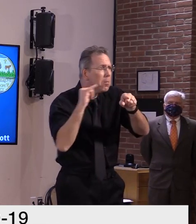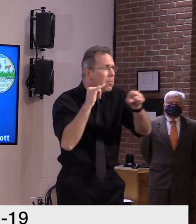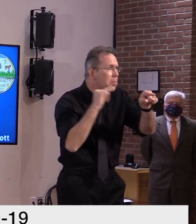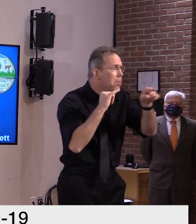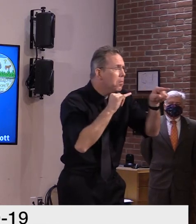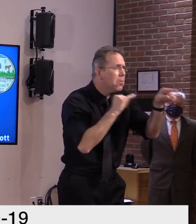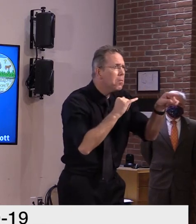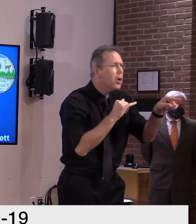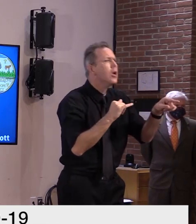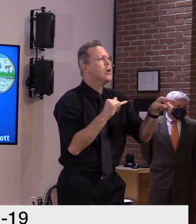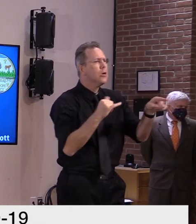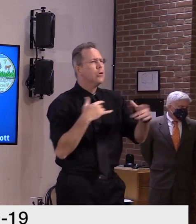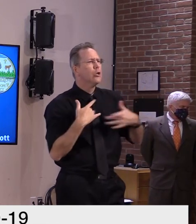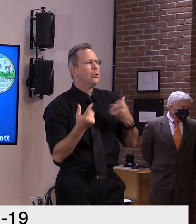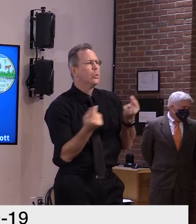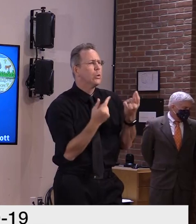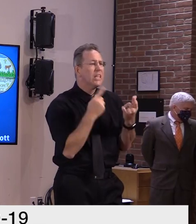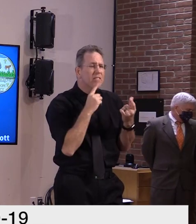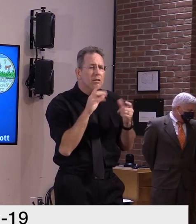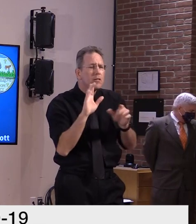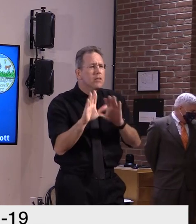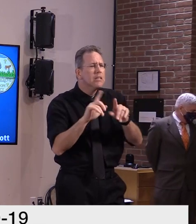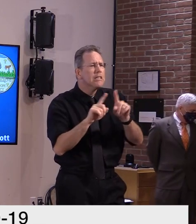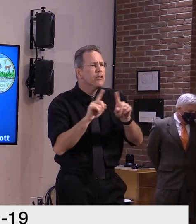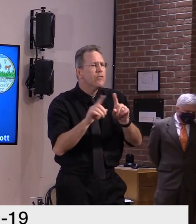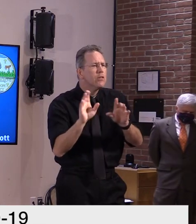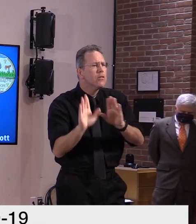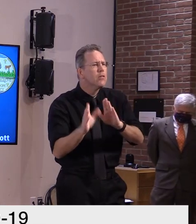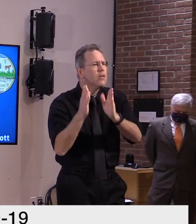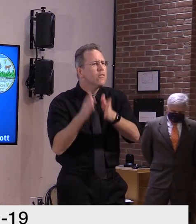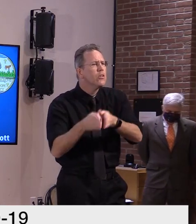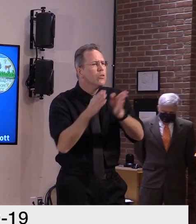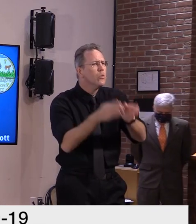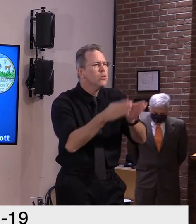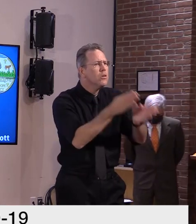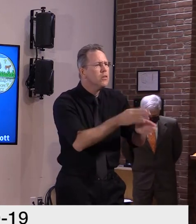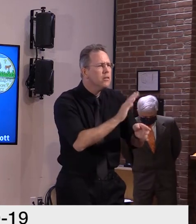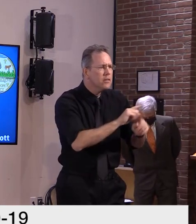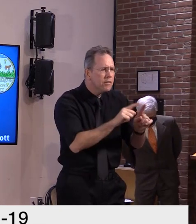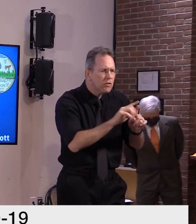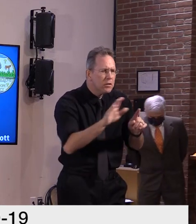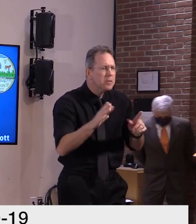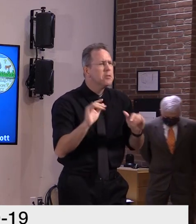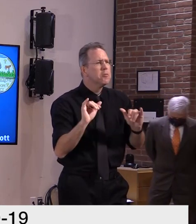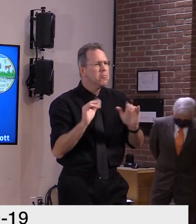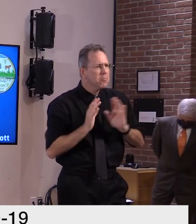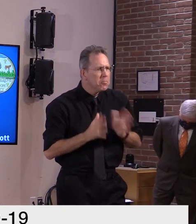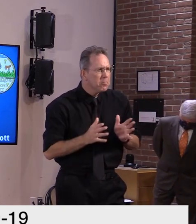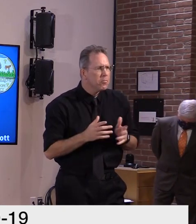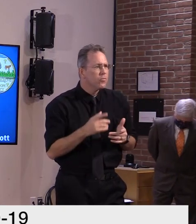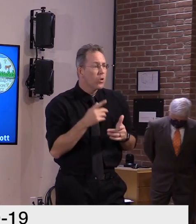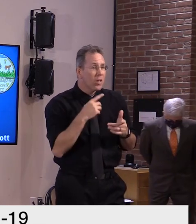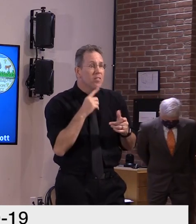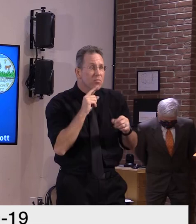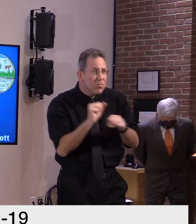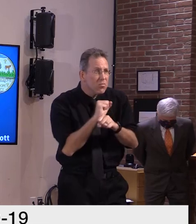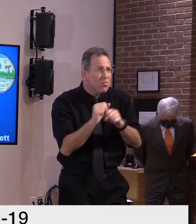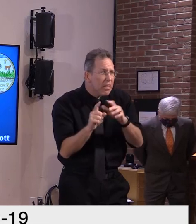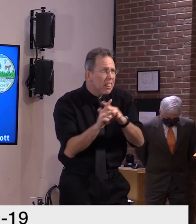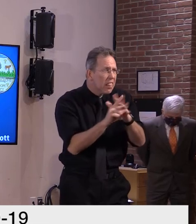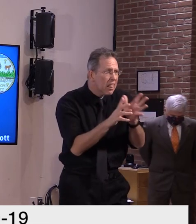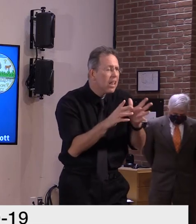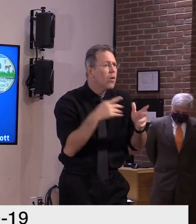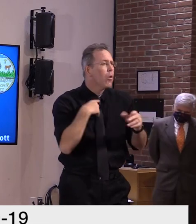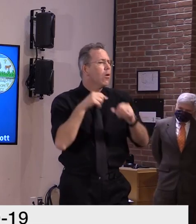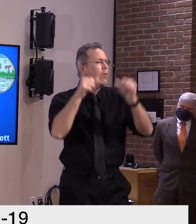do have guidance out there in both areas to make sure that people understand that the first day of a runny nose does